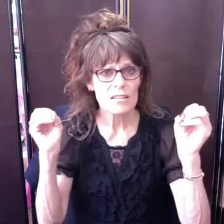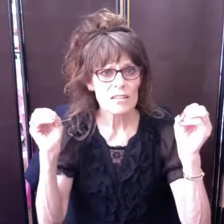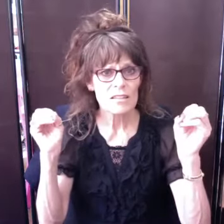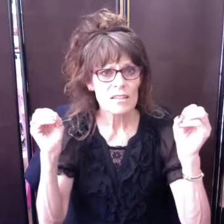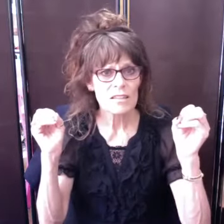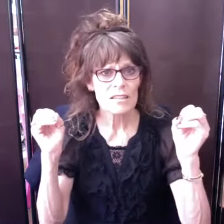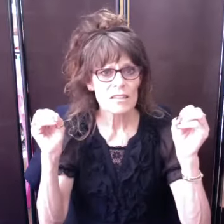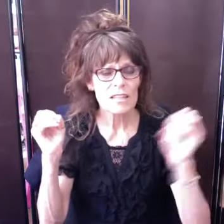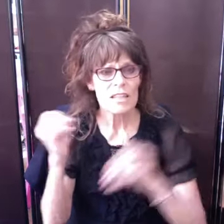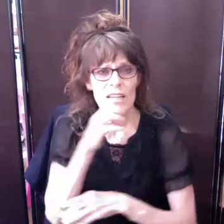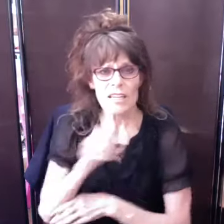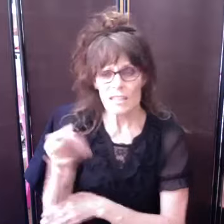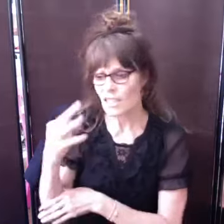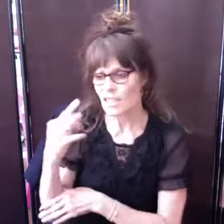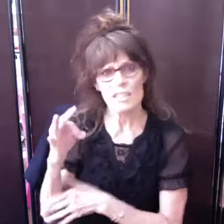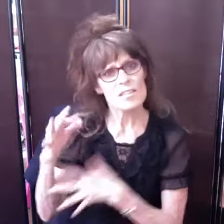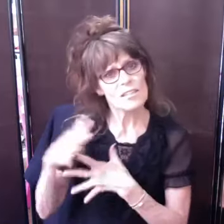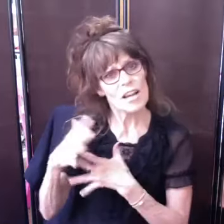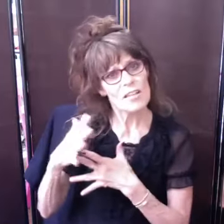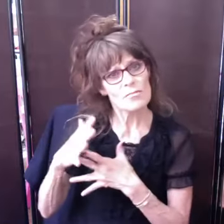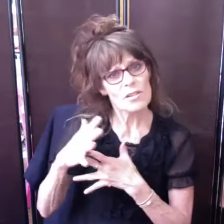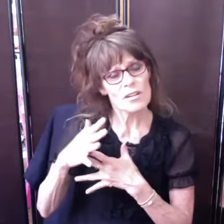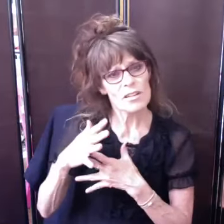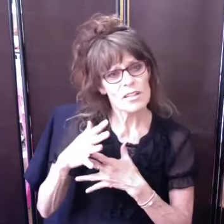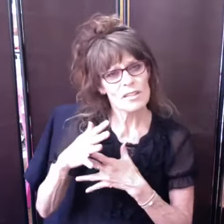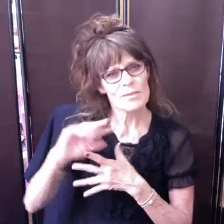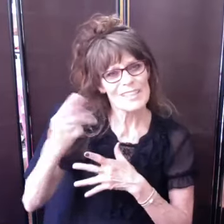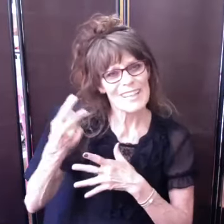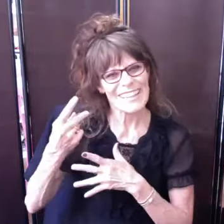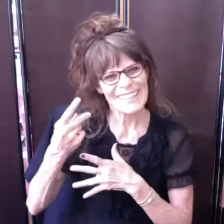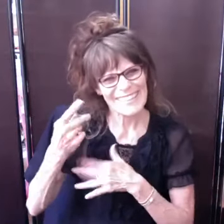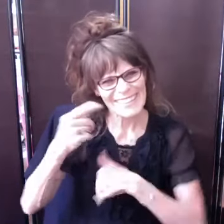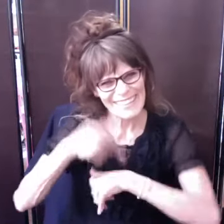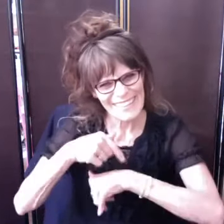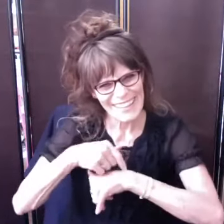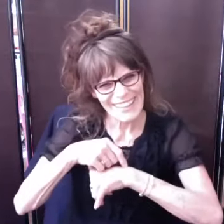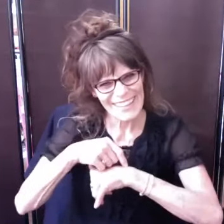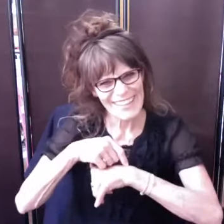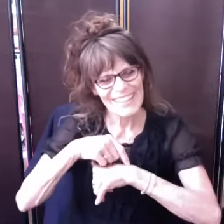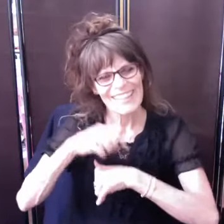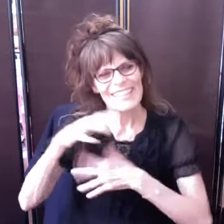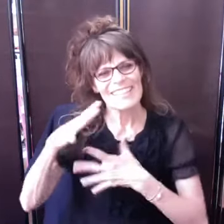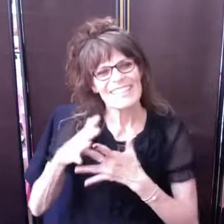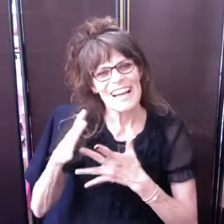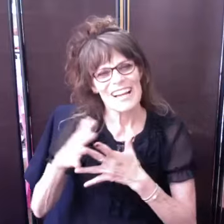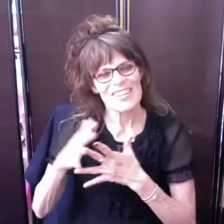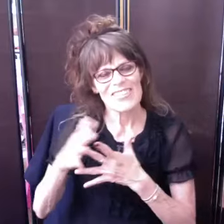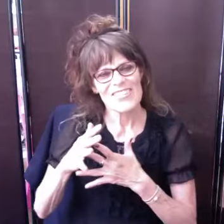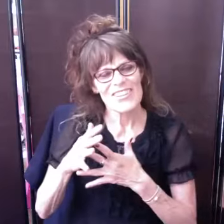19, I was a sophomore at SMU. I'd liked it so much. It was my second sophomore year at SMU, and I got a telephone call one afternoon. This young woman introduced